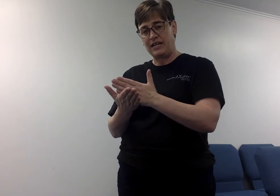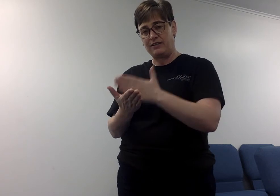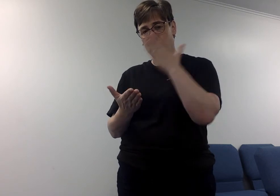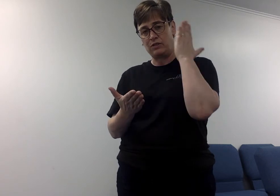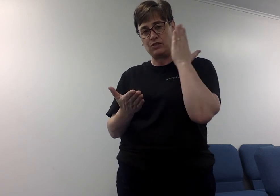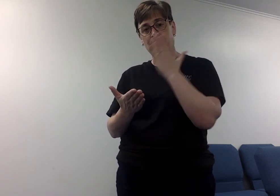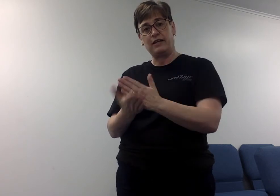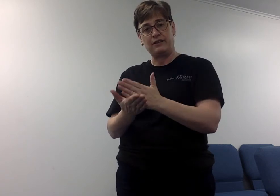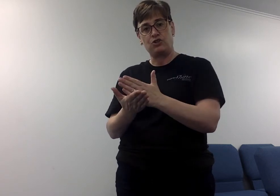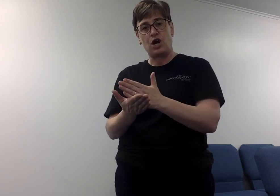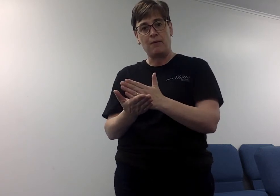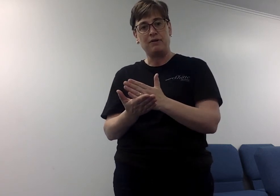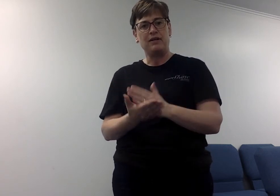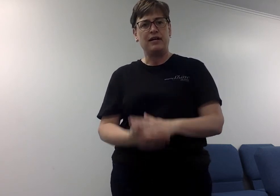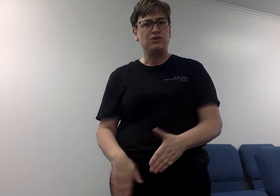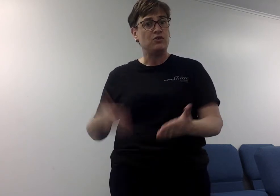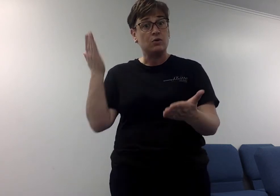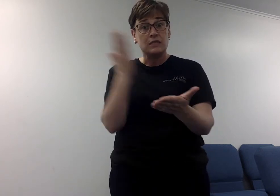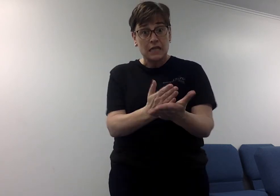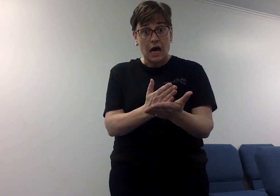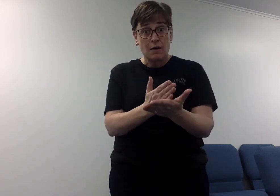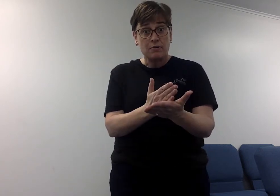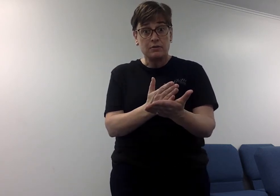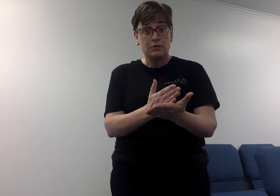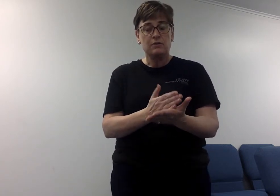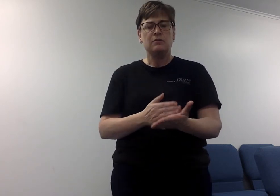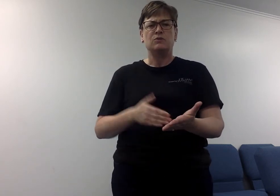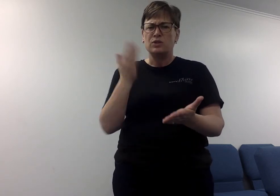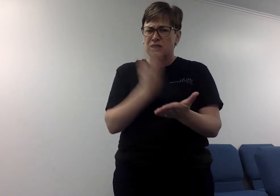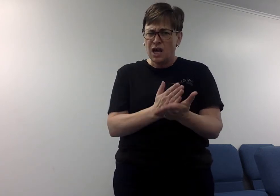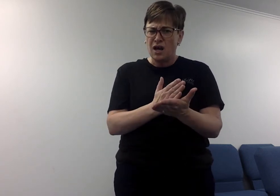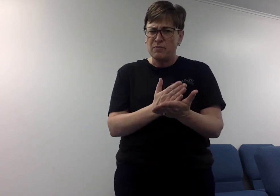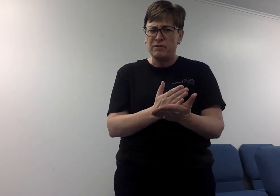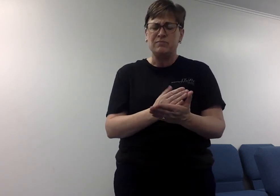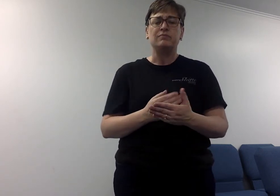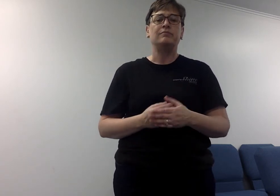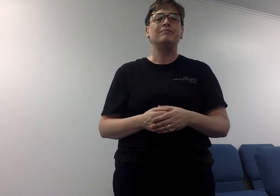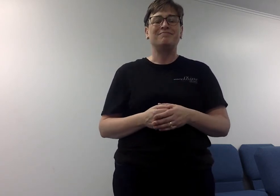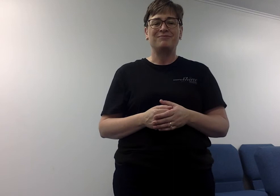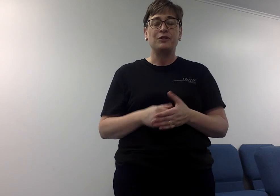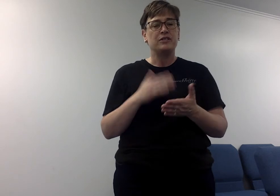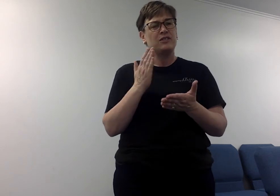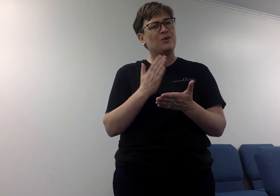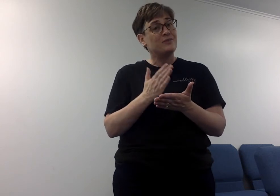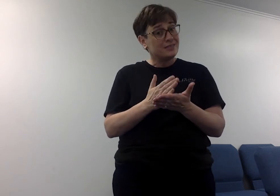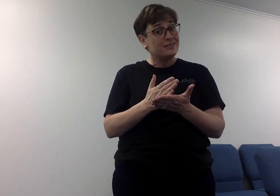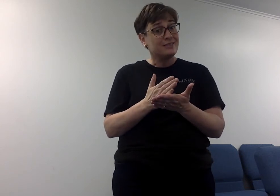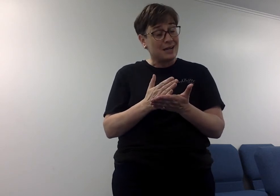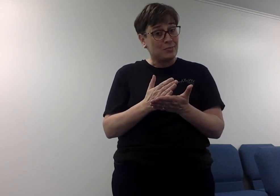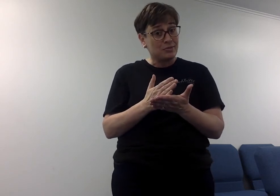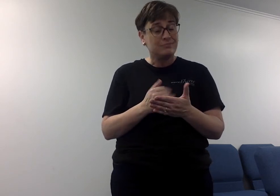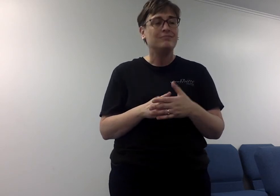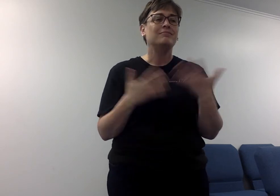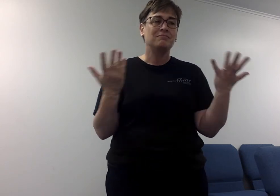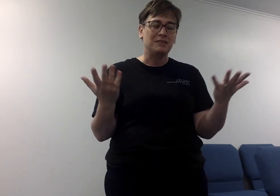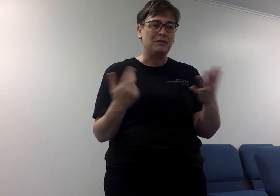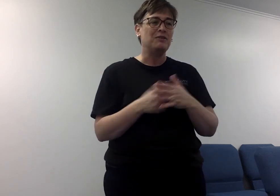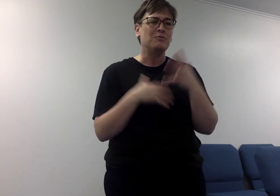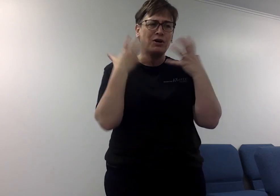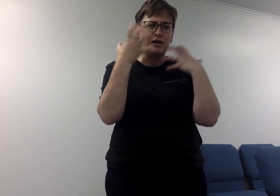is what's doing like the chop. And you can go stop or stop. Or you just go stop. You can put all kinds